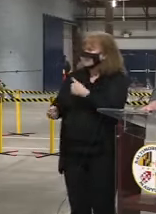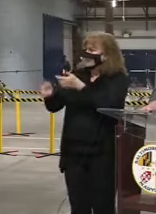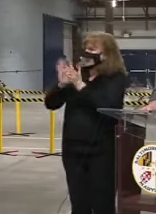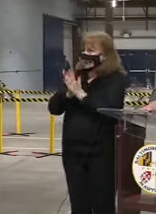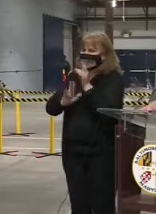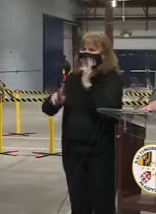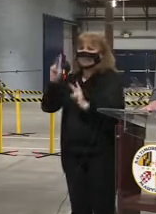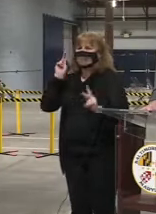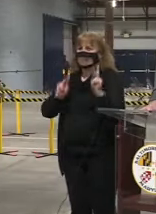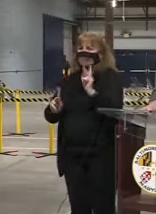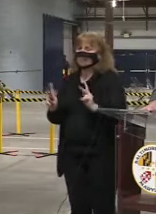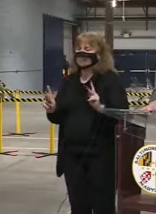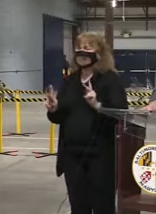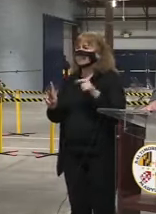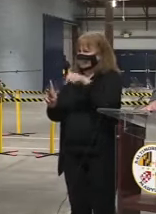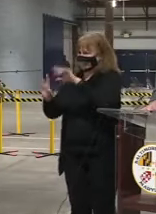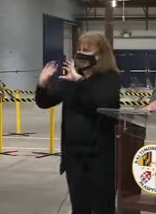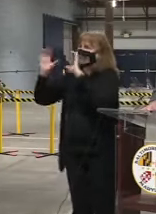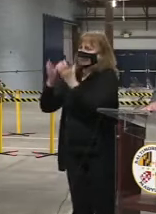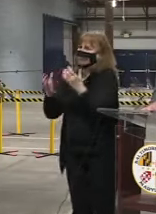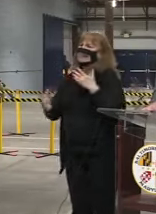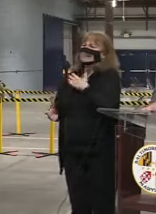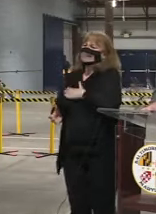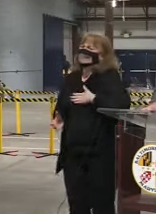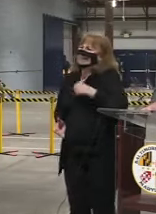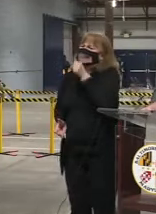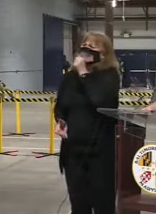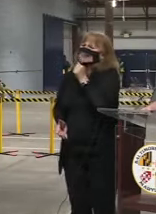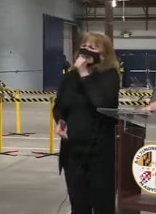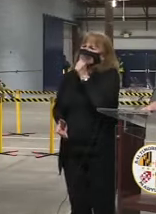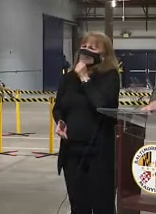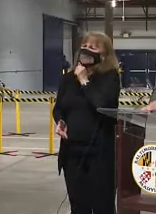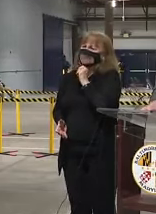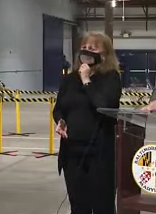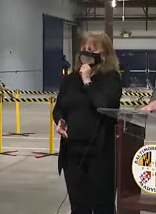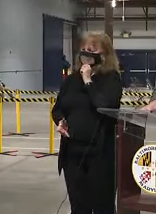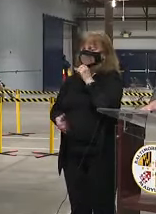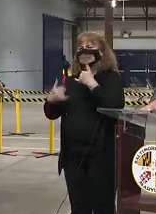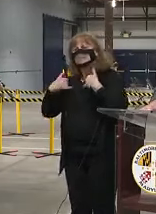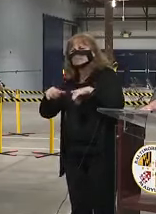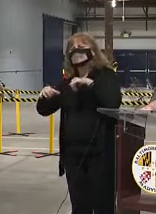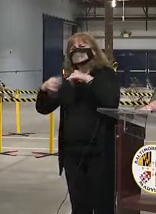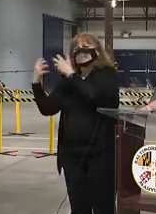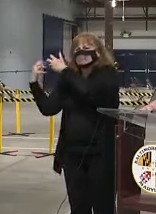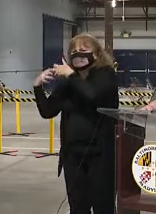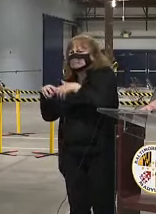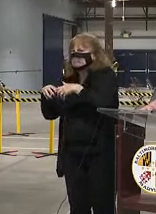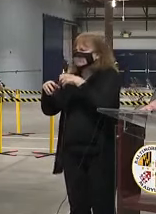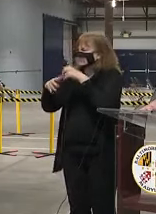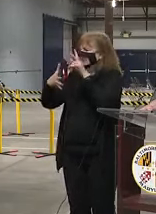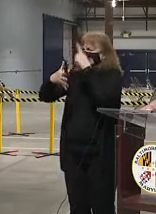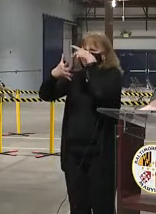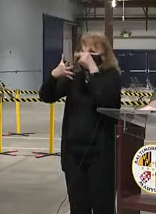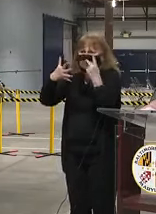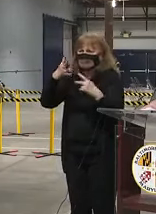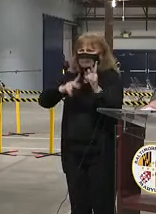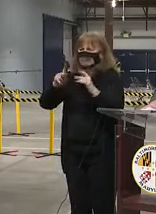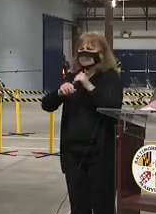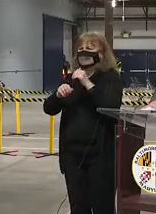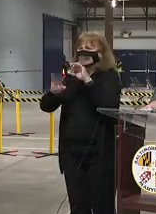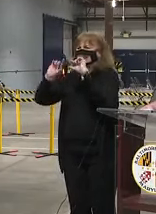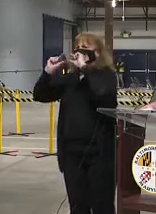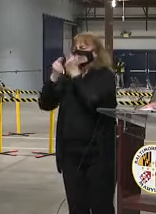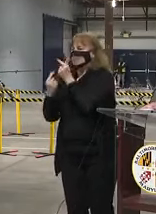asking individuals in that category to please be patient. We're still working through and prioritizing those in subgroup